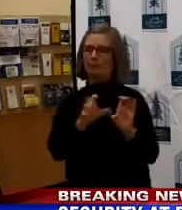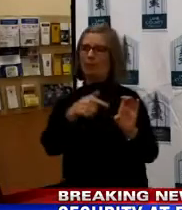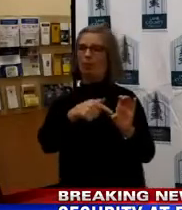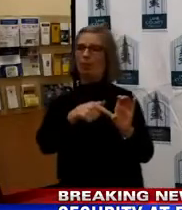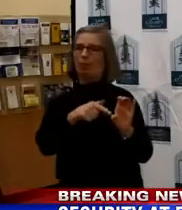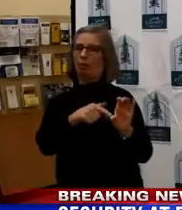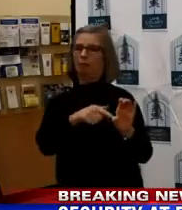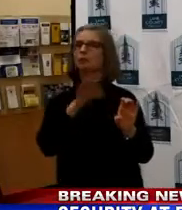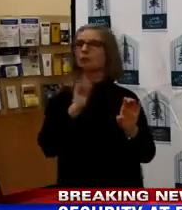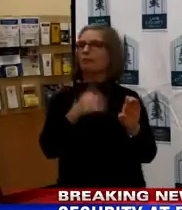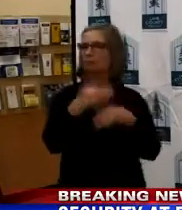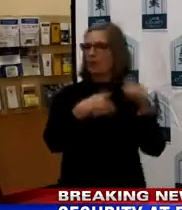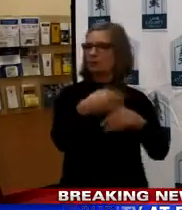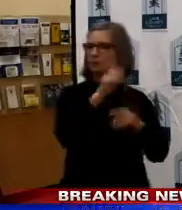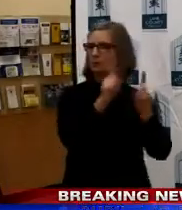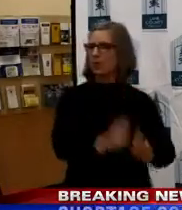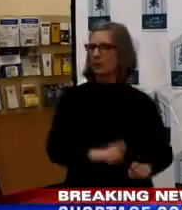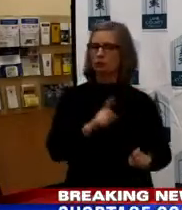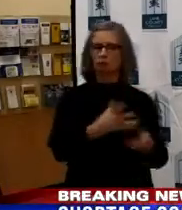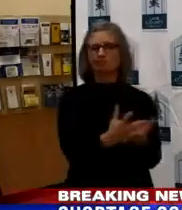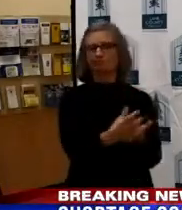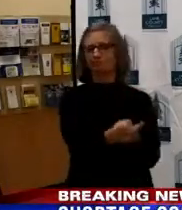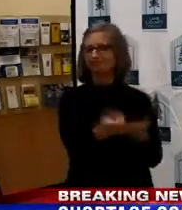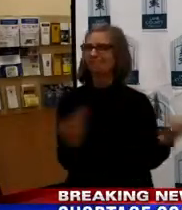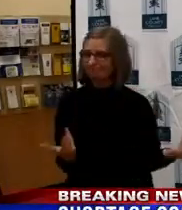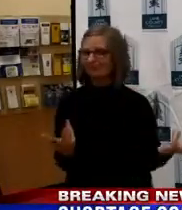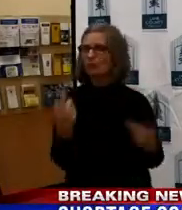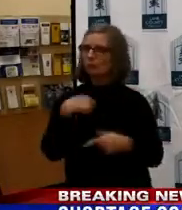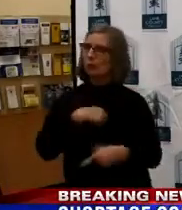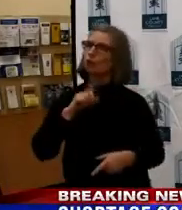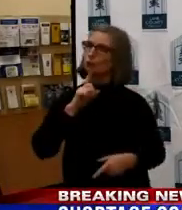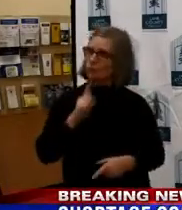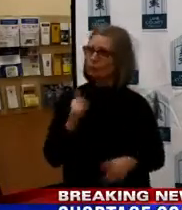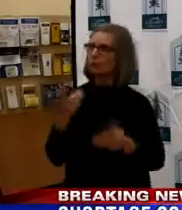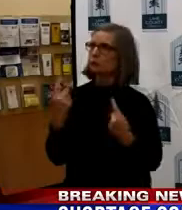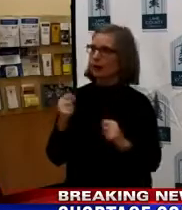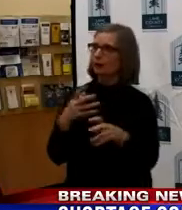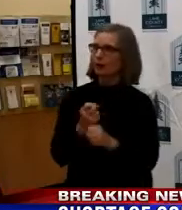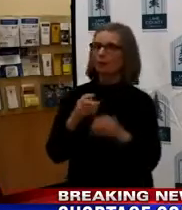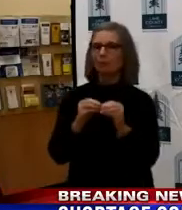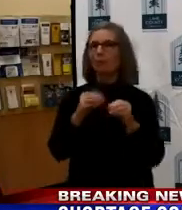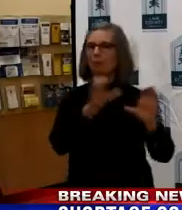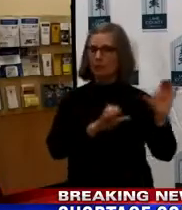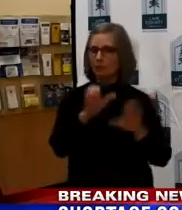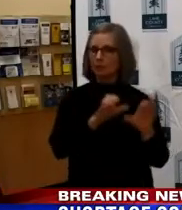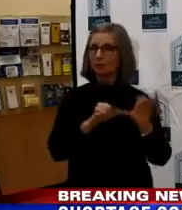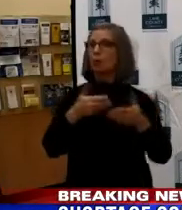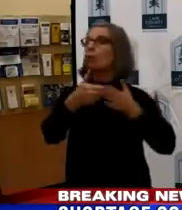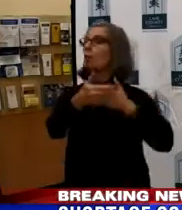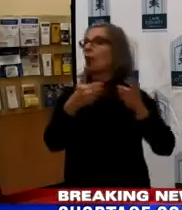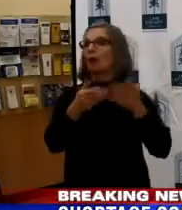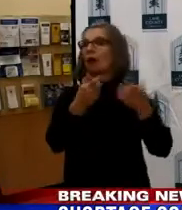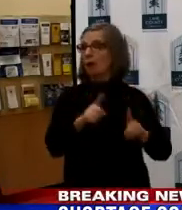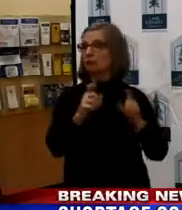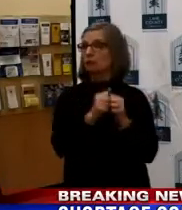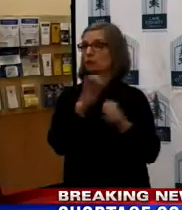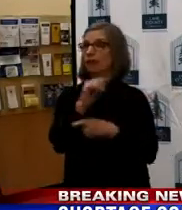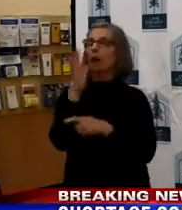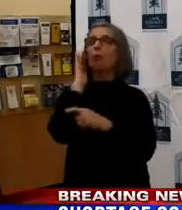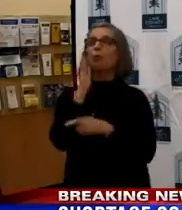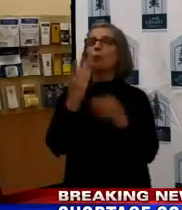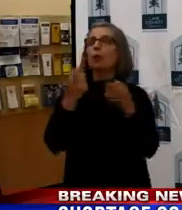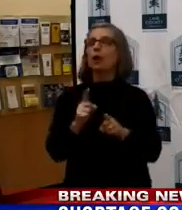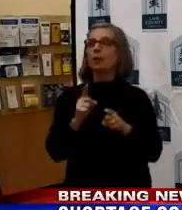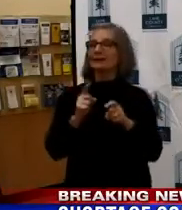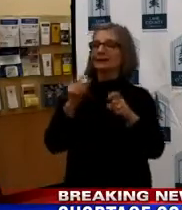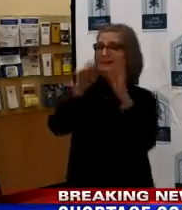that happens, that's what really needs to happen. That is going to happen at the federal level. It's also going to happen at the state level. Here at the local level, since